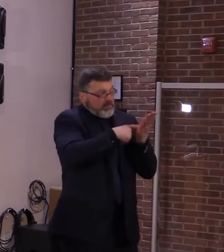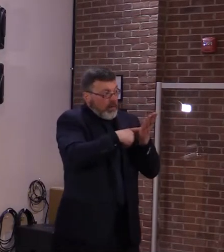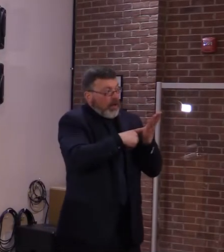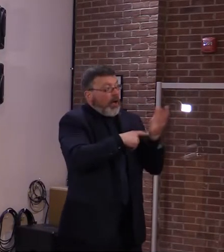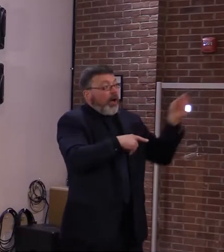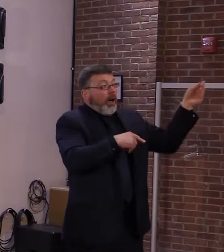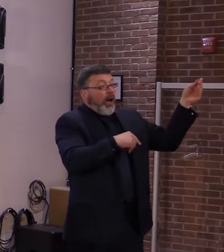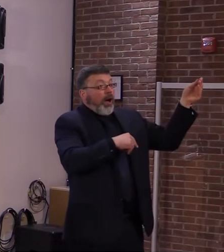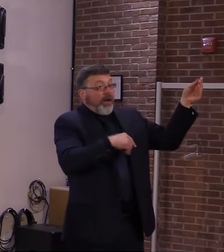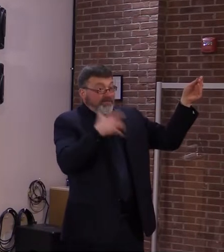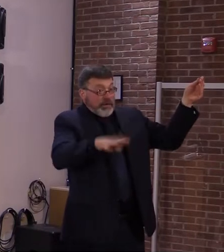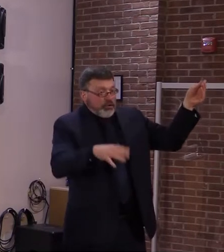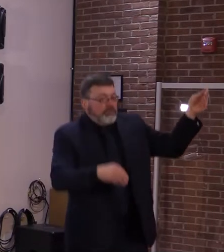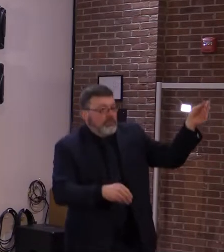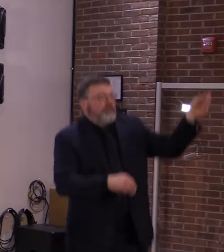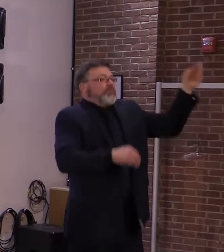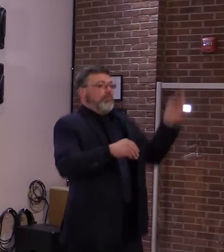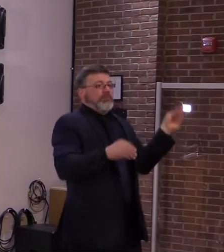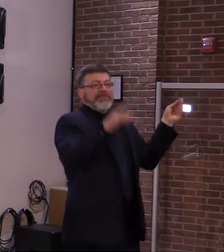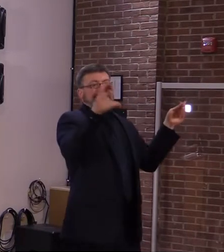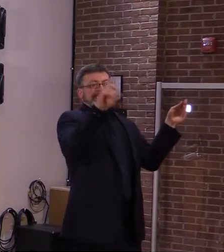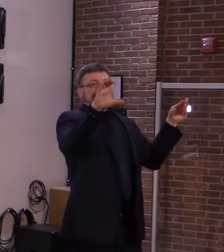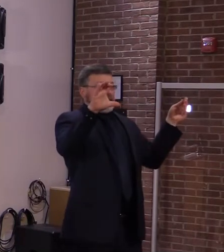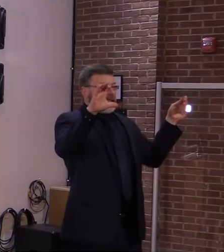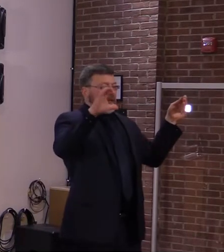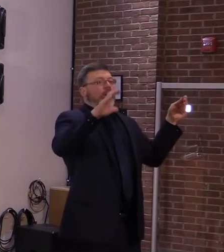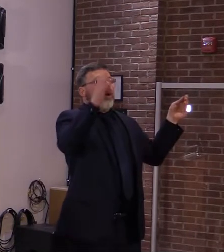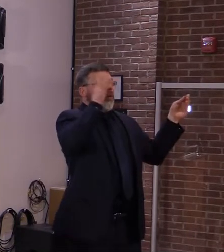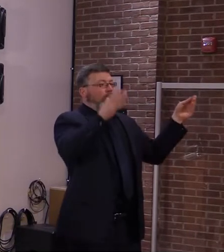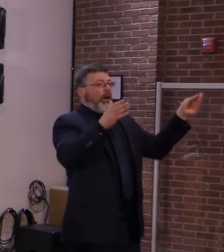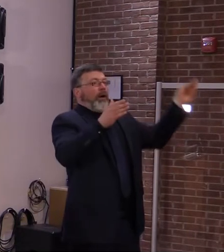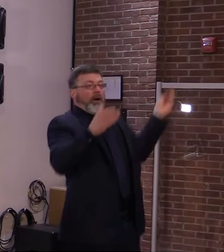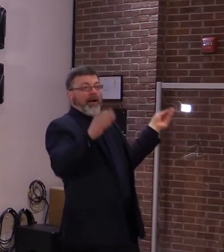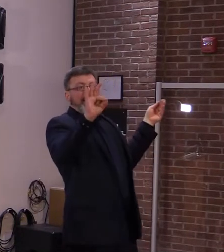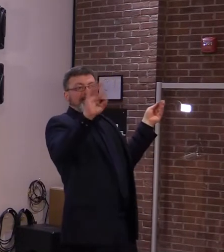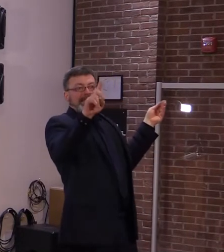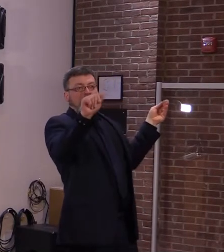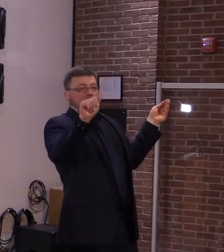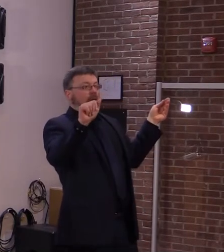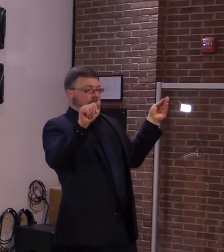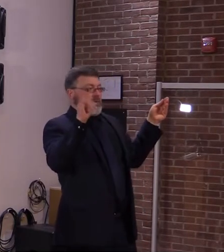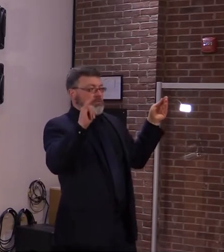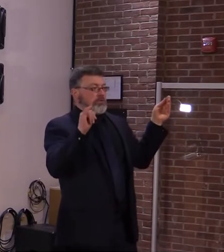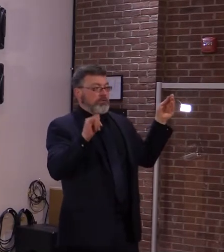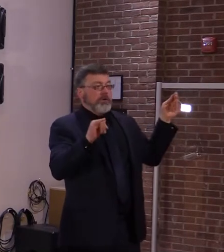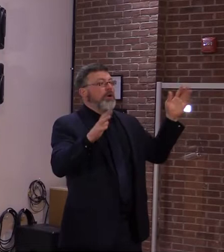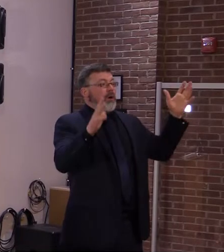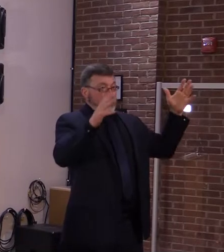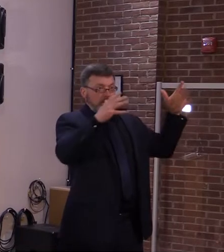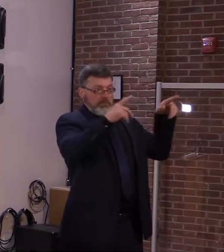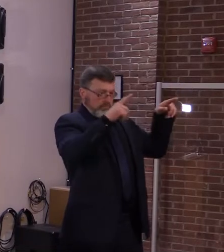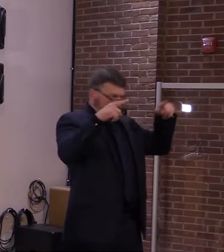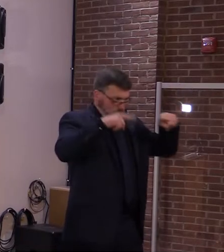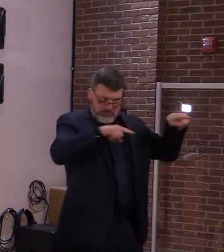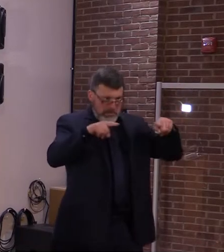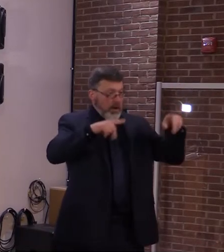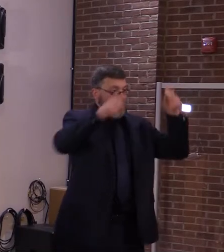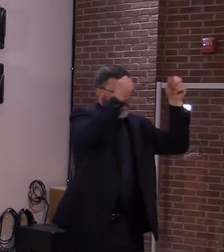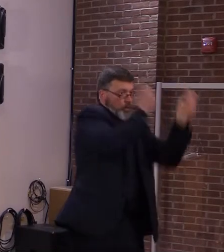for Vermonters and for Vermont clinicians this evening. And if there are no major stipulations on who should be offered the